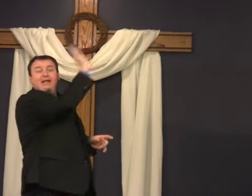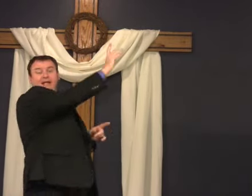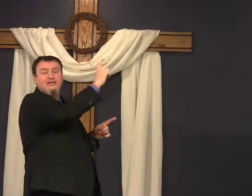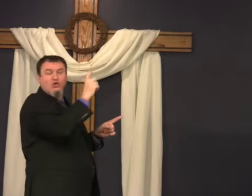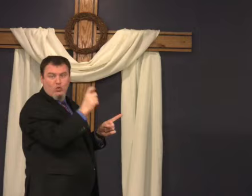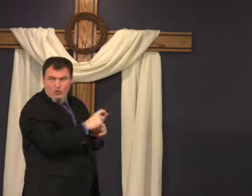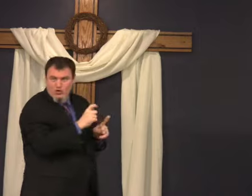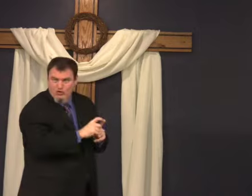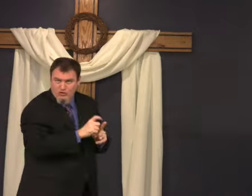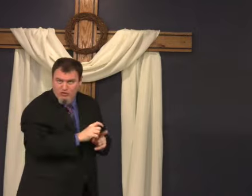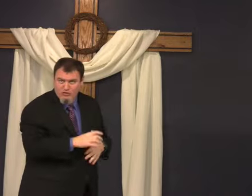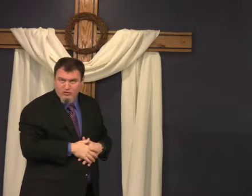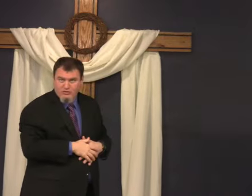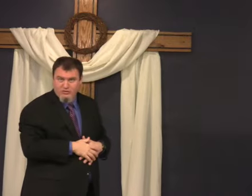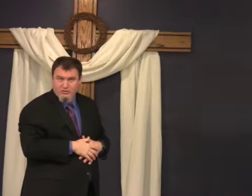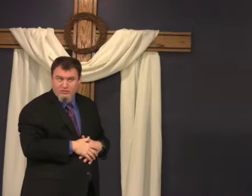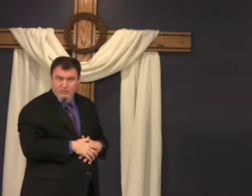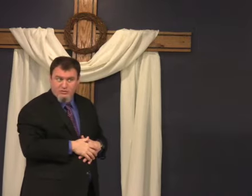keep his saying.